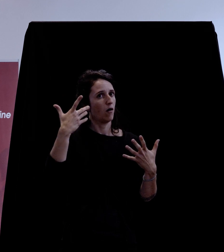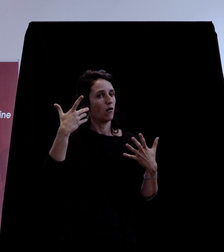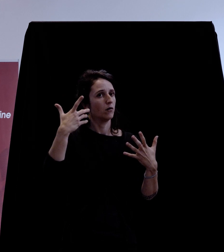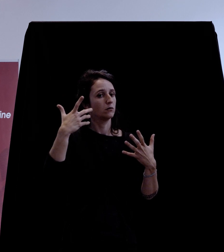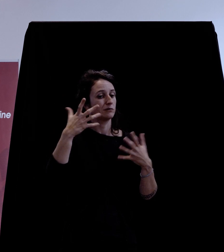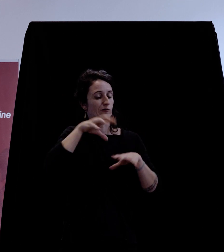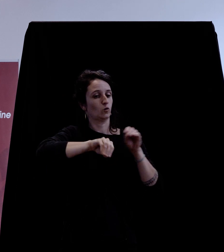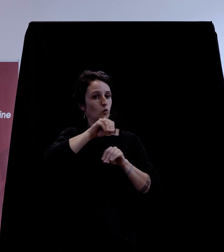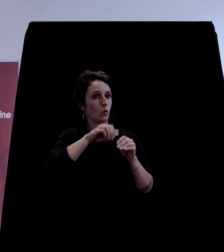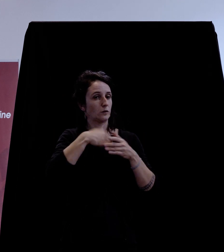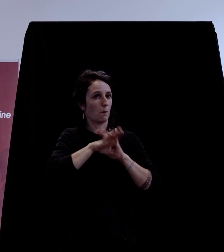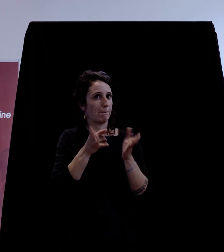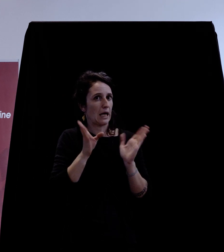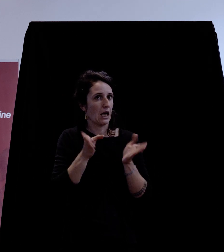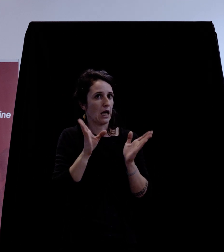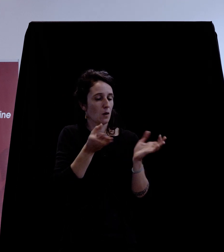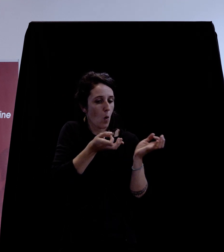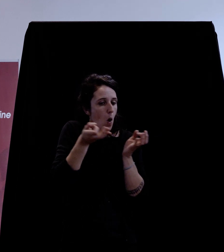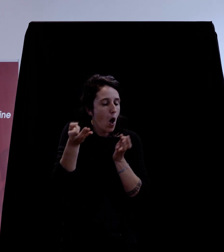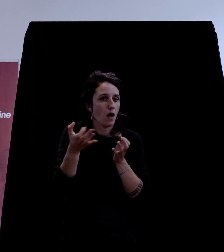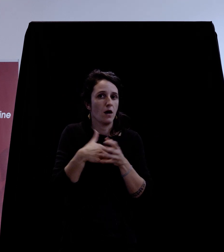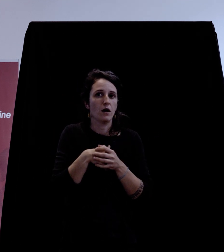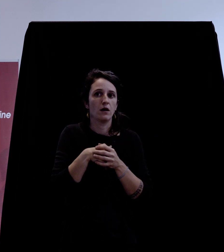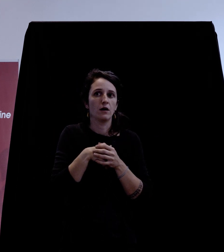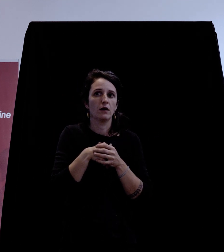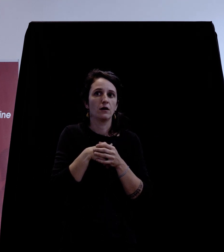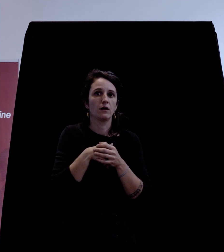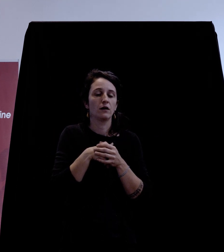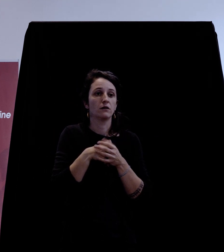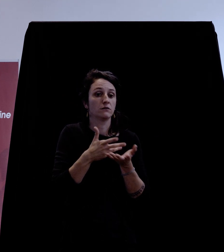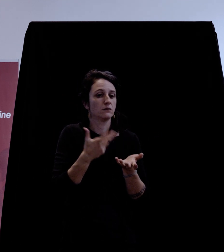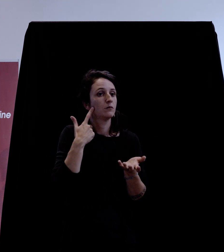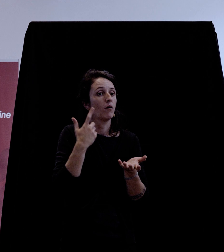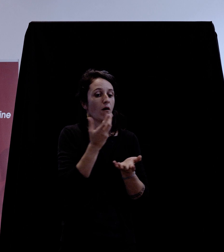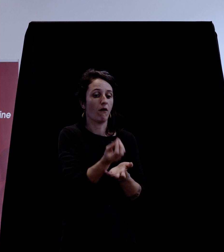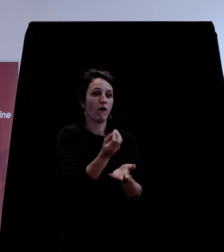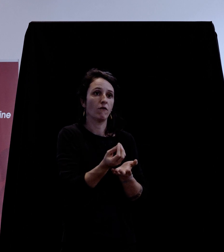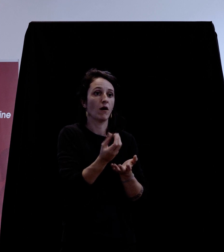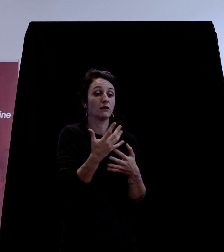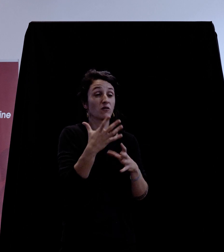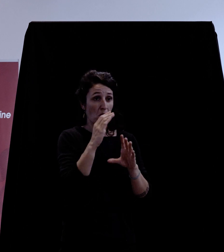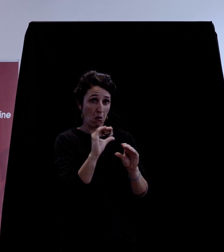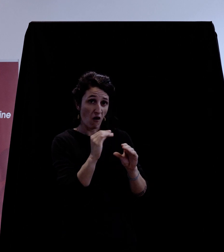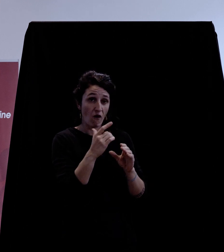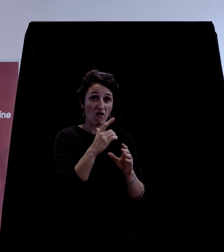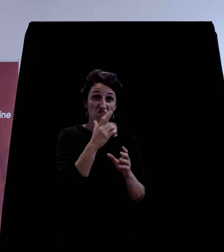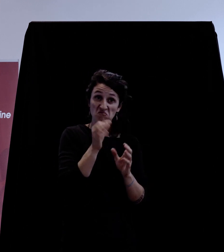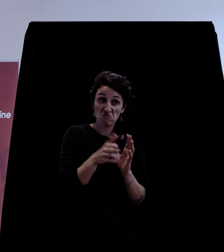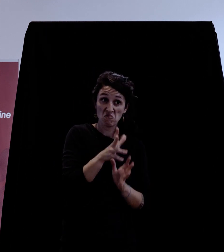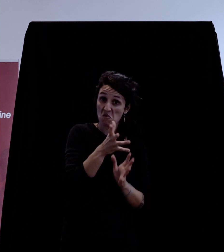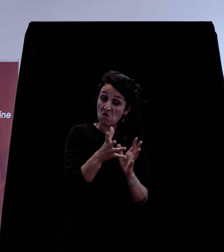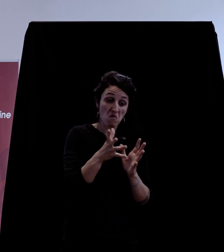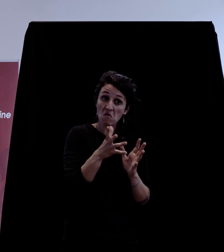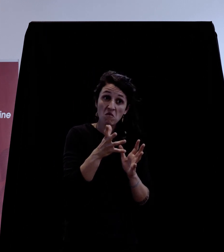procedure so that we can keep them as calm as possible. And they're trying to reduce the lights. I mean, when my kid was in